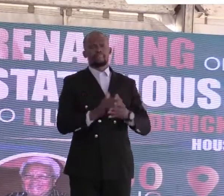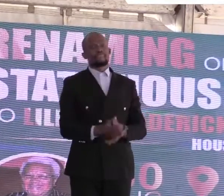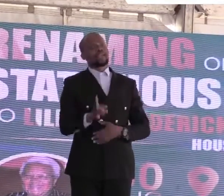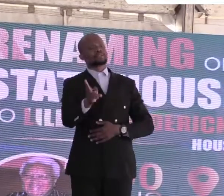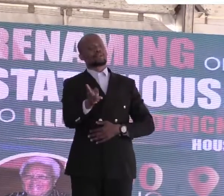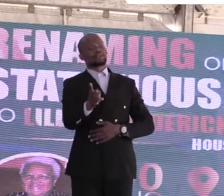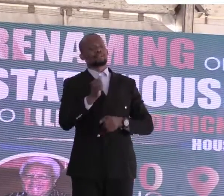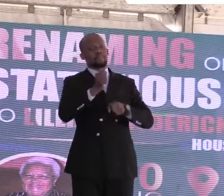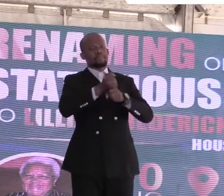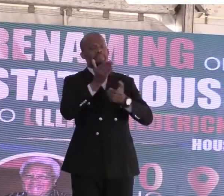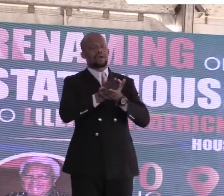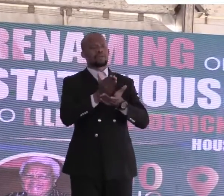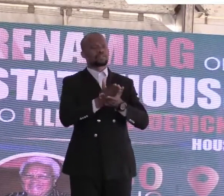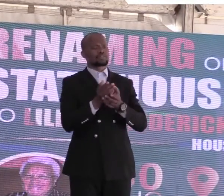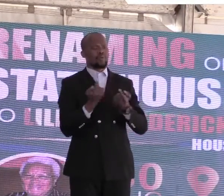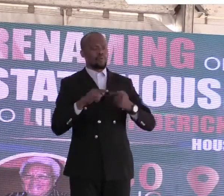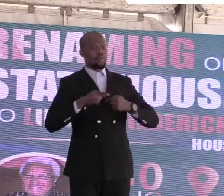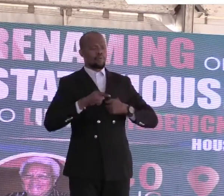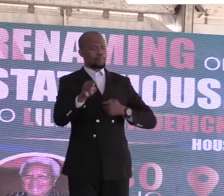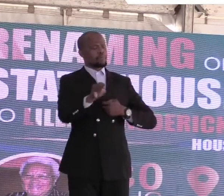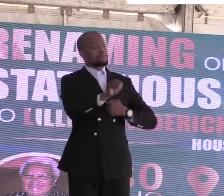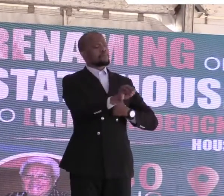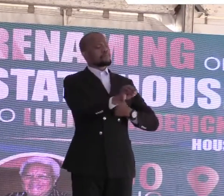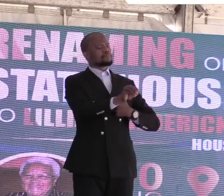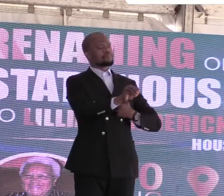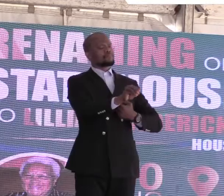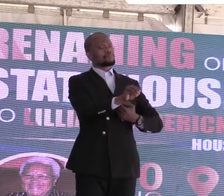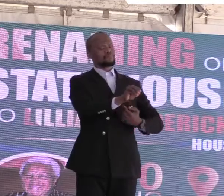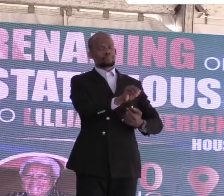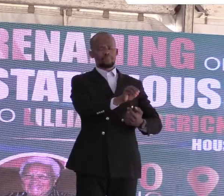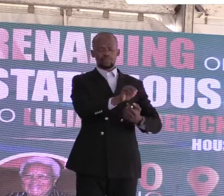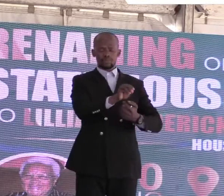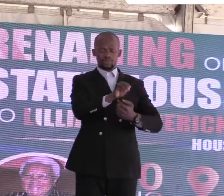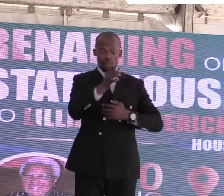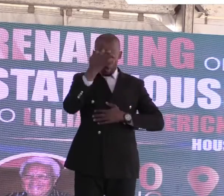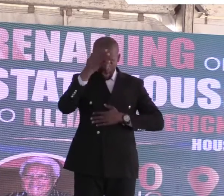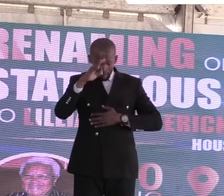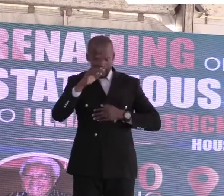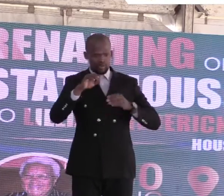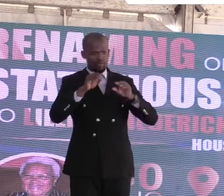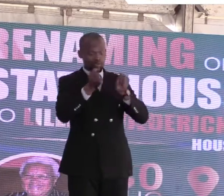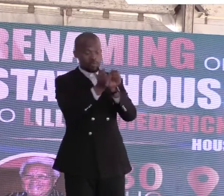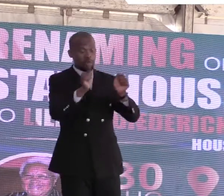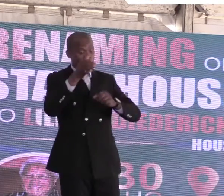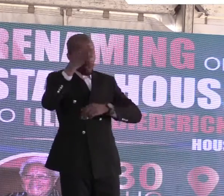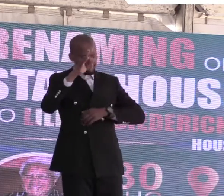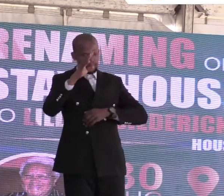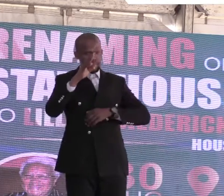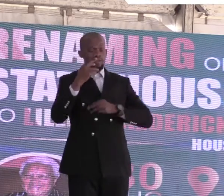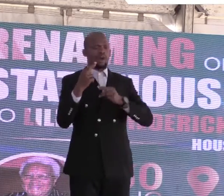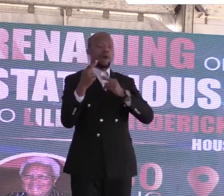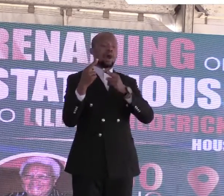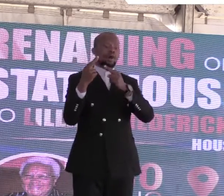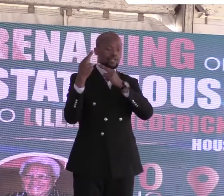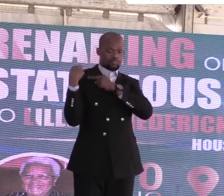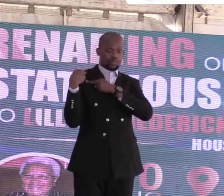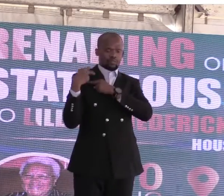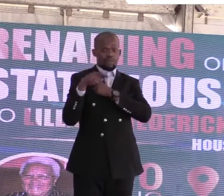to ensure that we put in place a government, democratic government, that is responsive to the needs of our